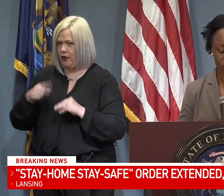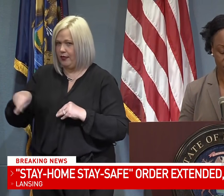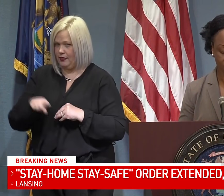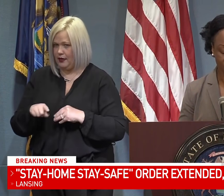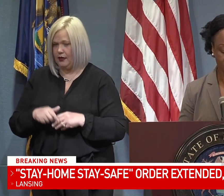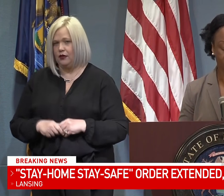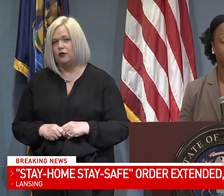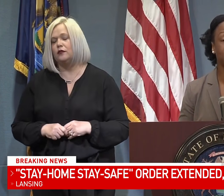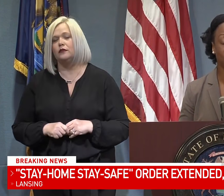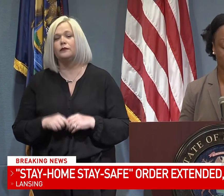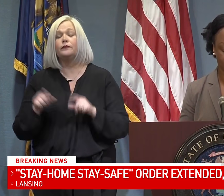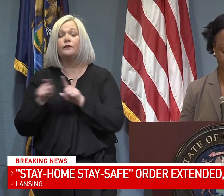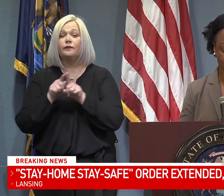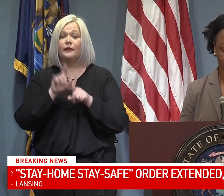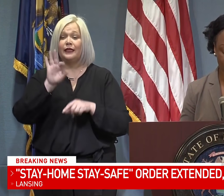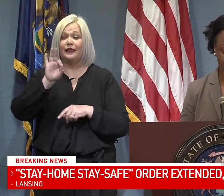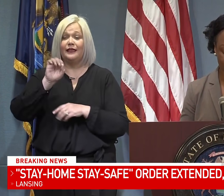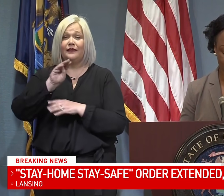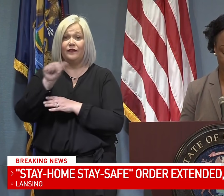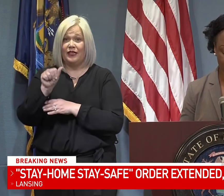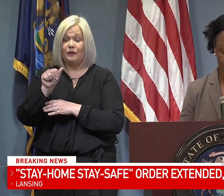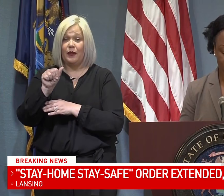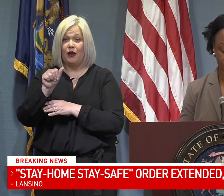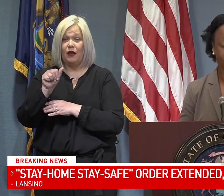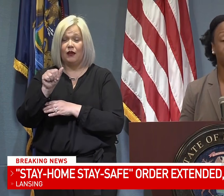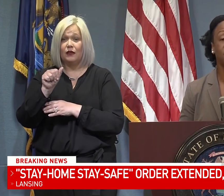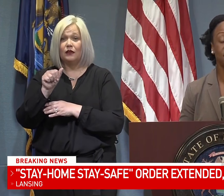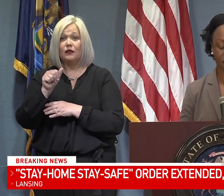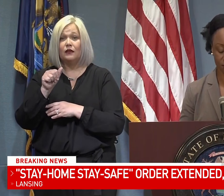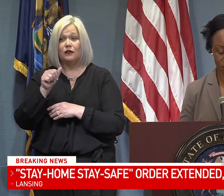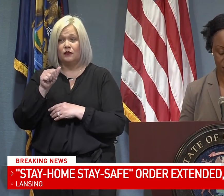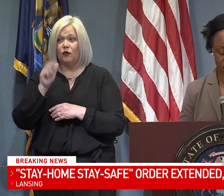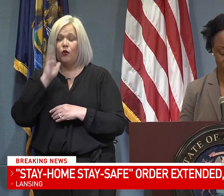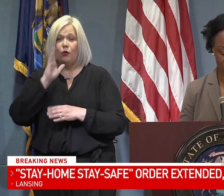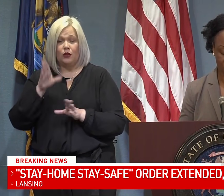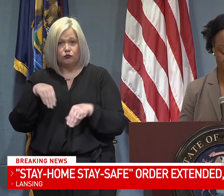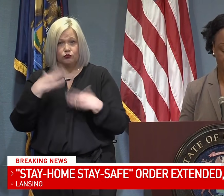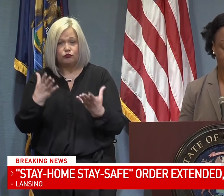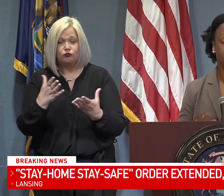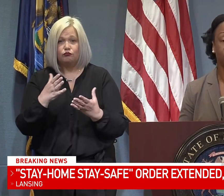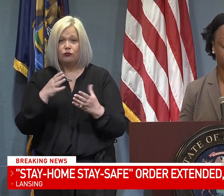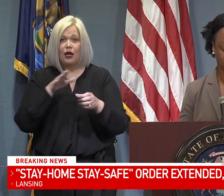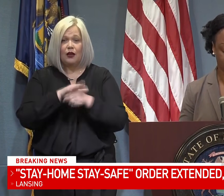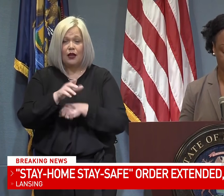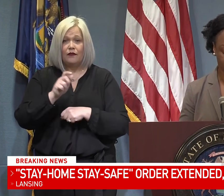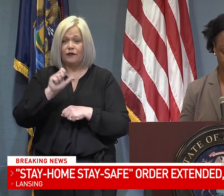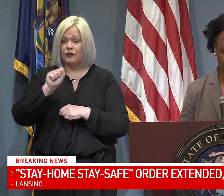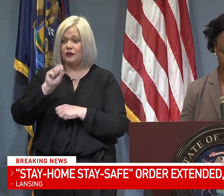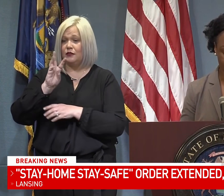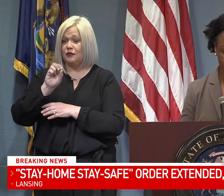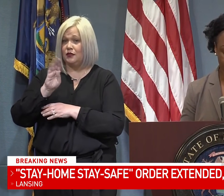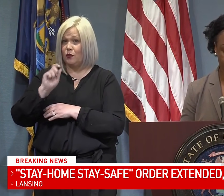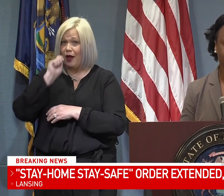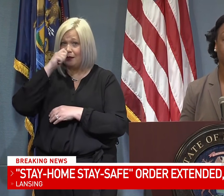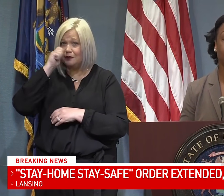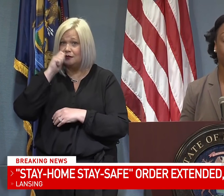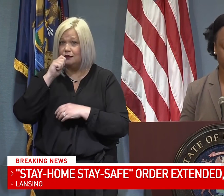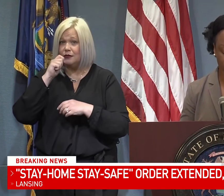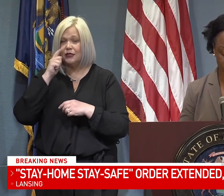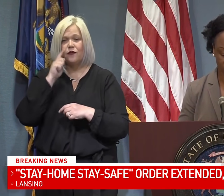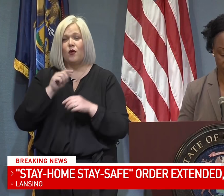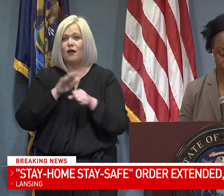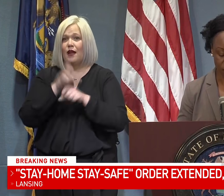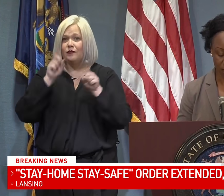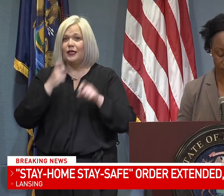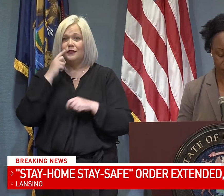FEMA will be committing enough swabs and transport media for 15,000 tests per day during the month of May. When